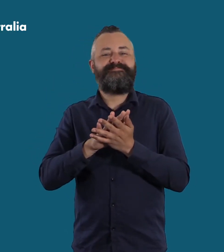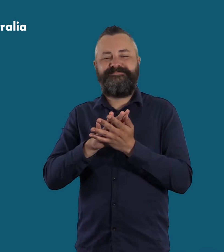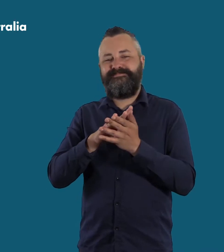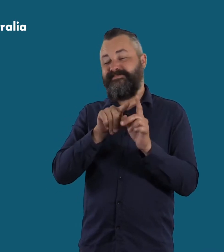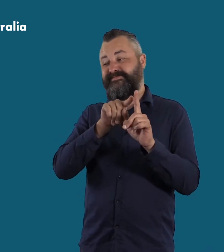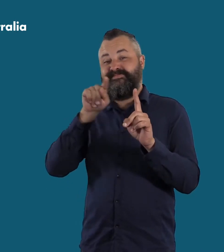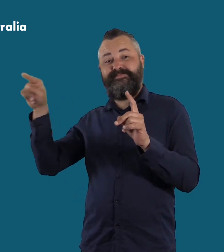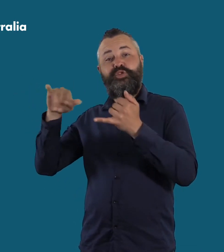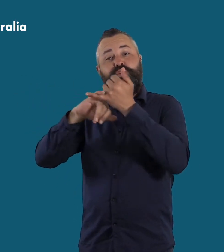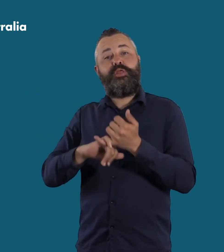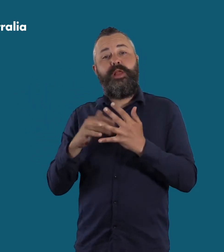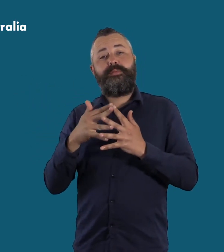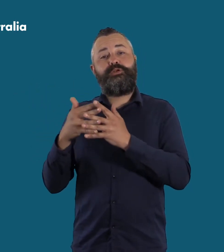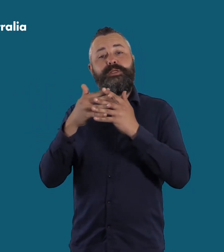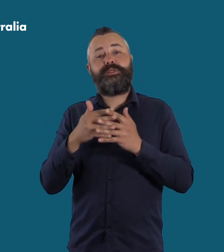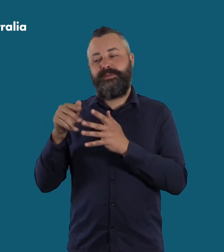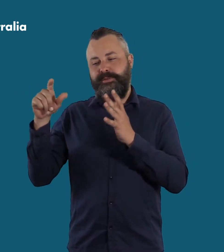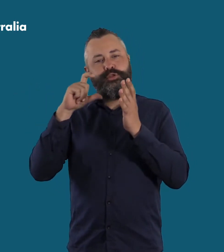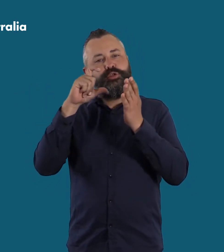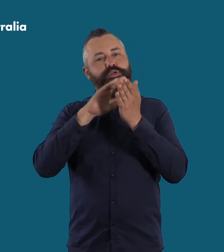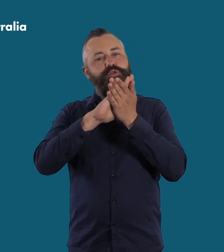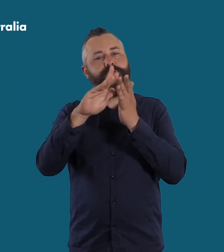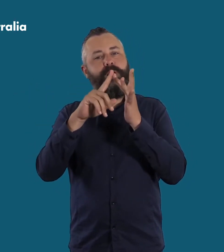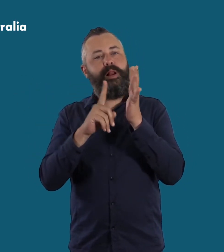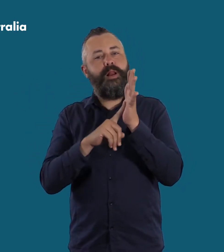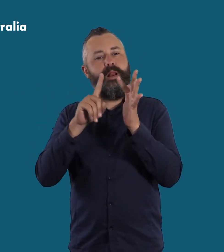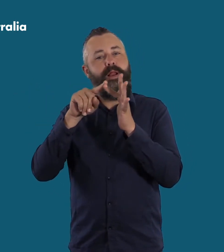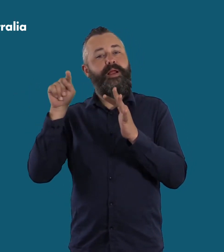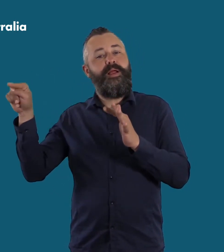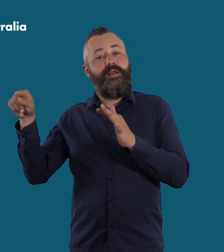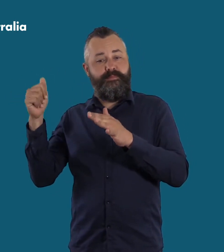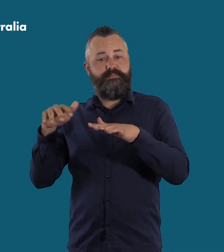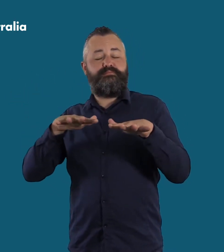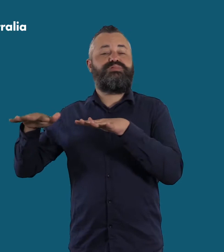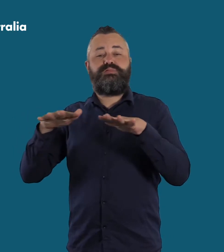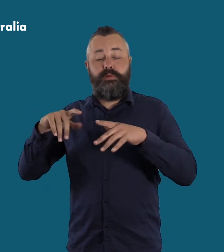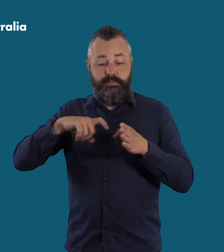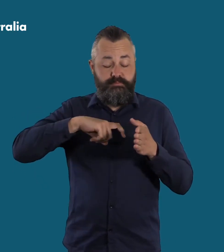after a 9.5 magnitude earthquake in Chile resulted in a 1 metre tidal fluctuation in Sydney Harbour.